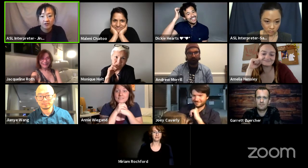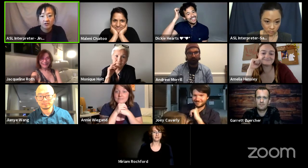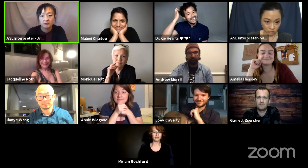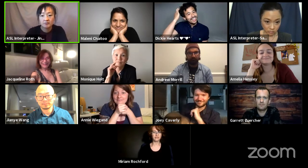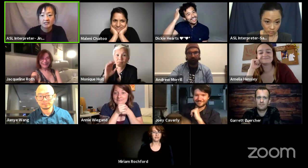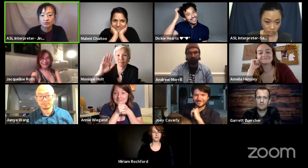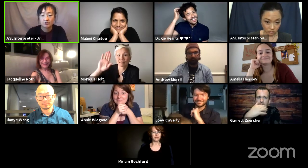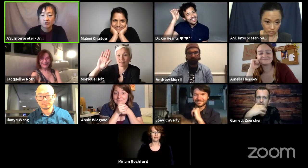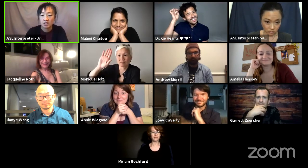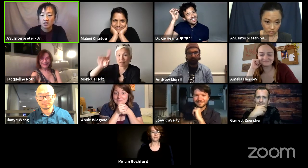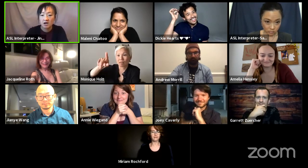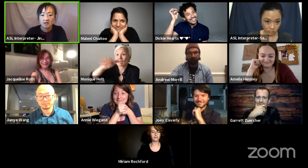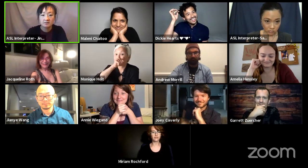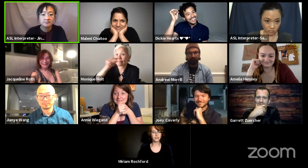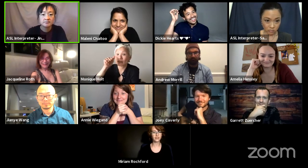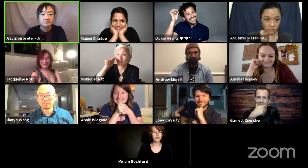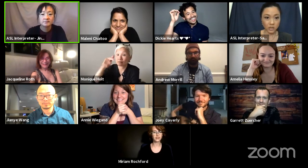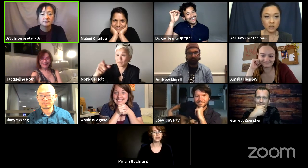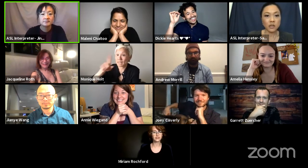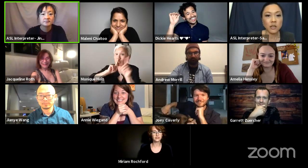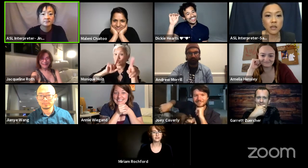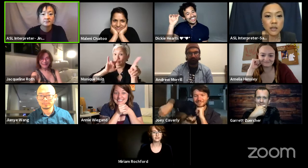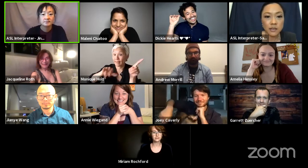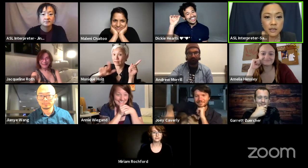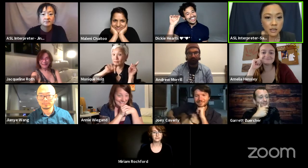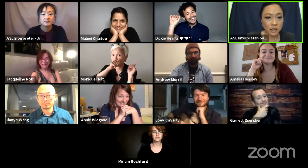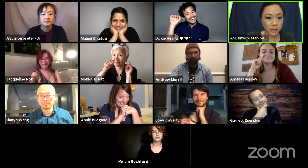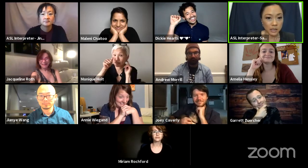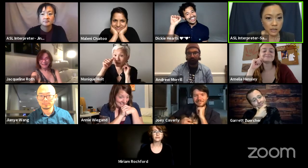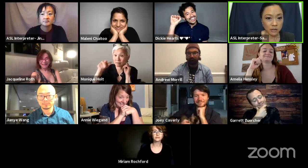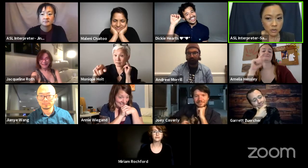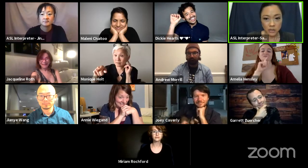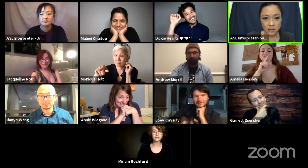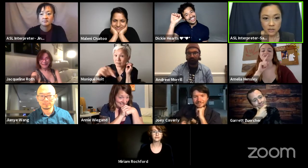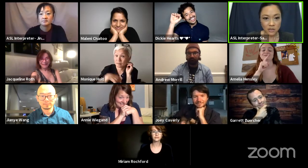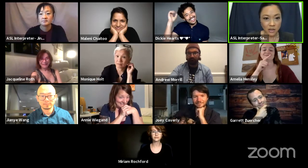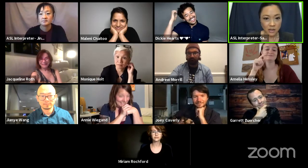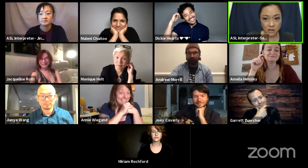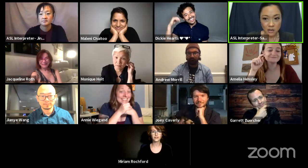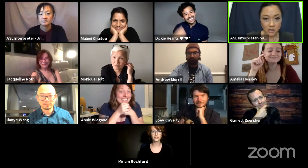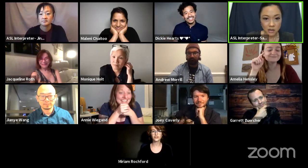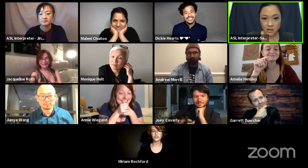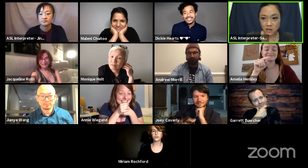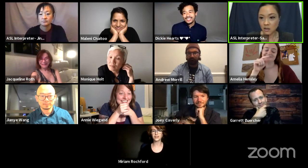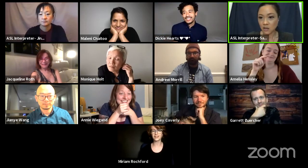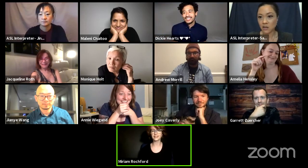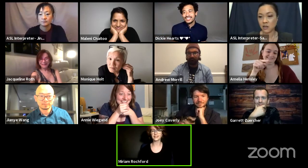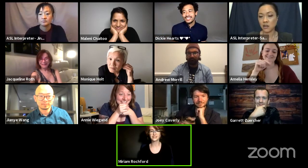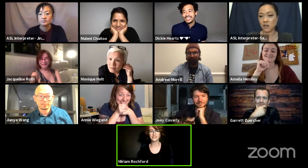film as you were going along? Yes, Amelia, do you want to answer that? Sure.